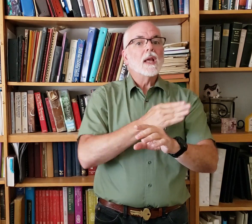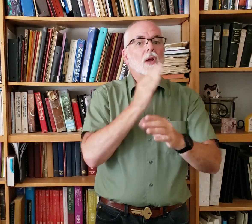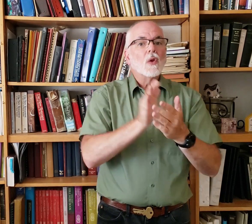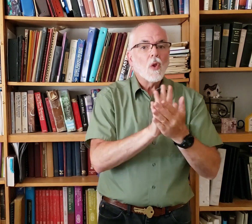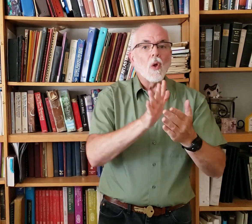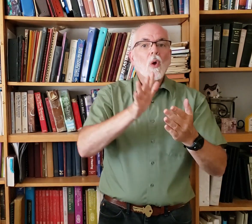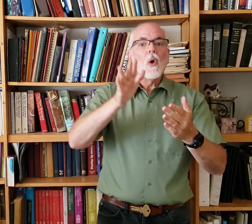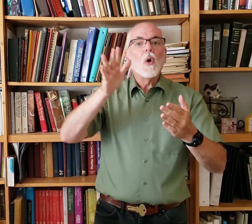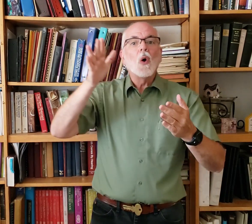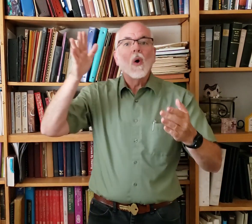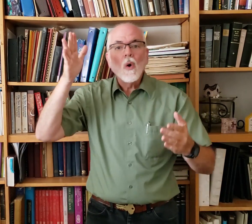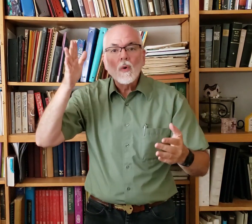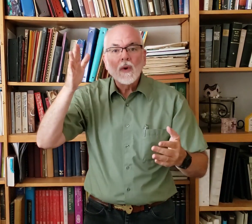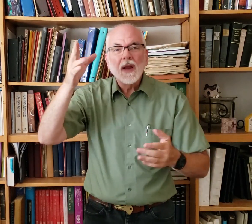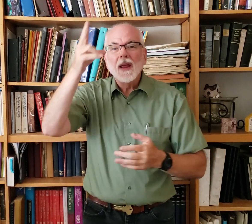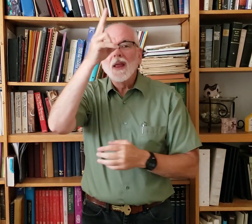sing glory,